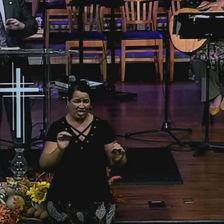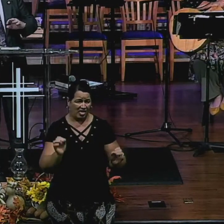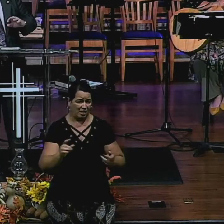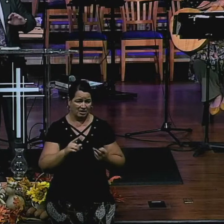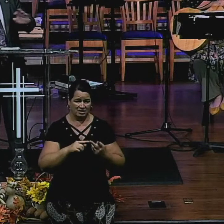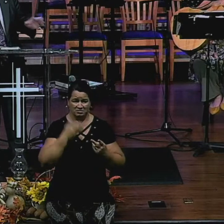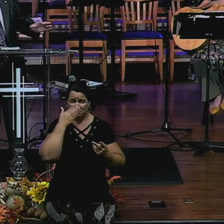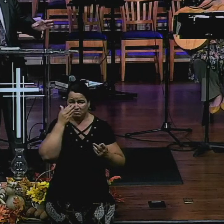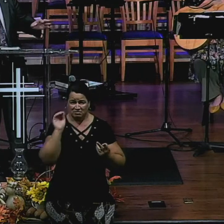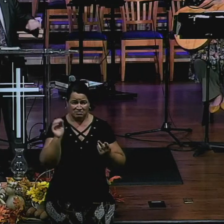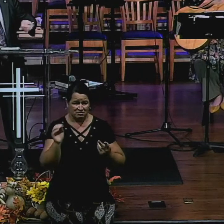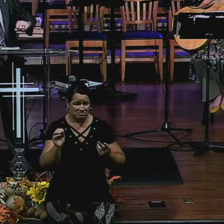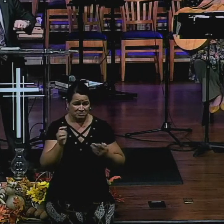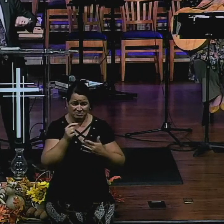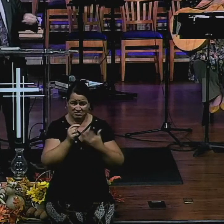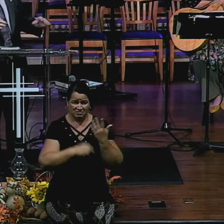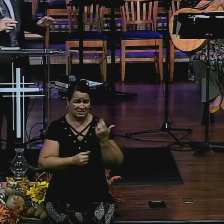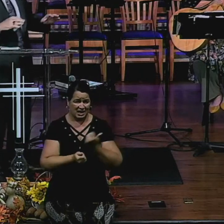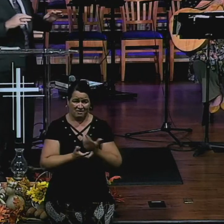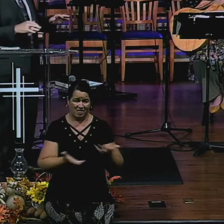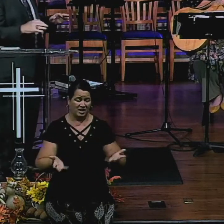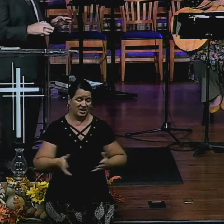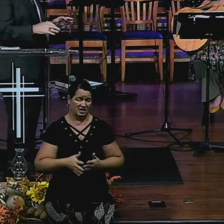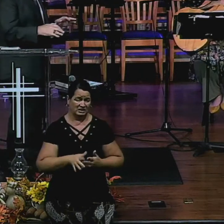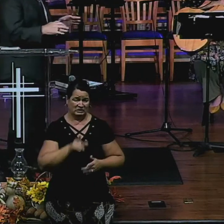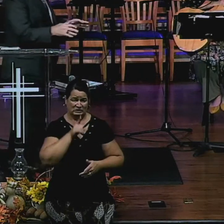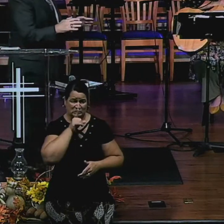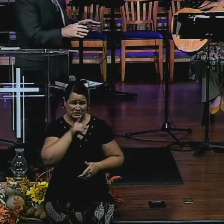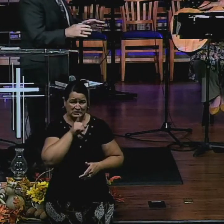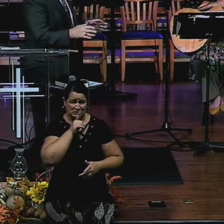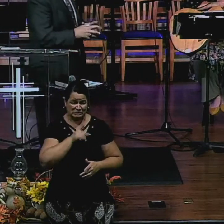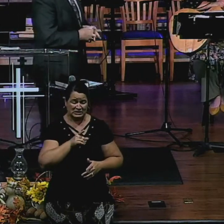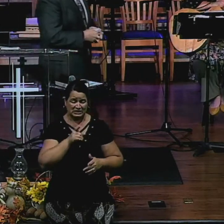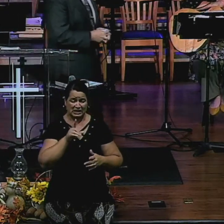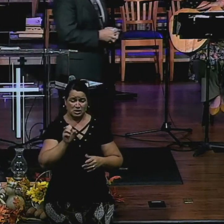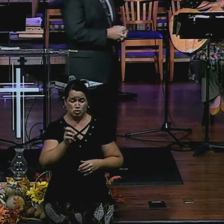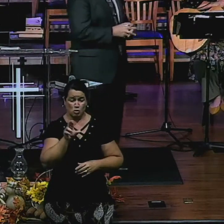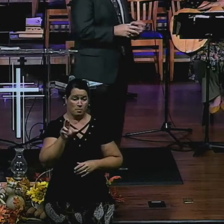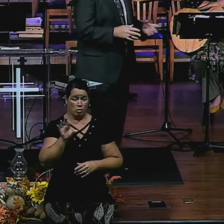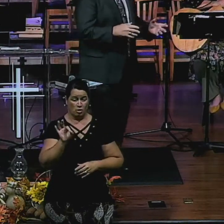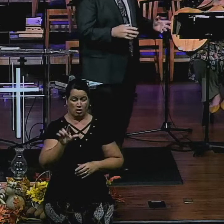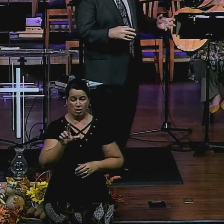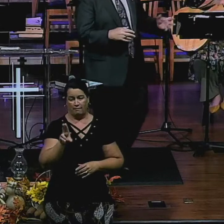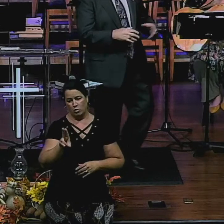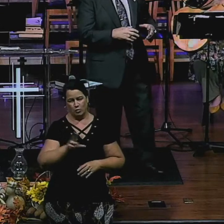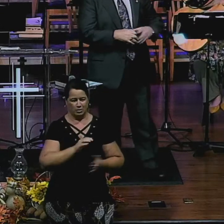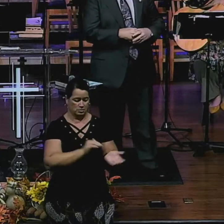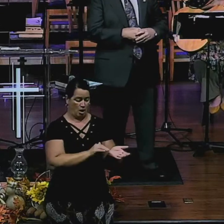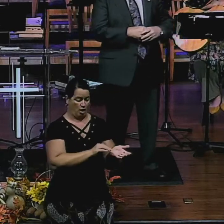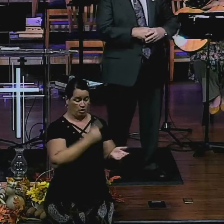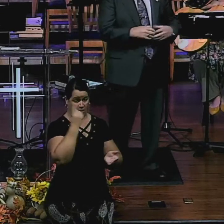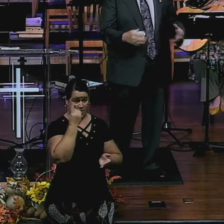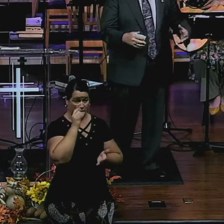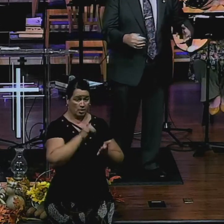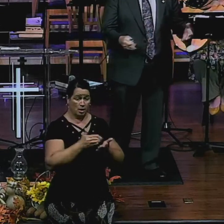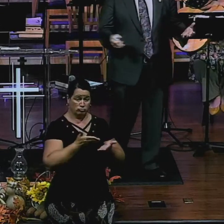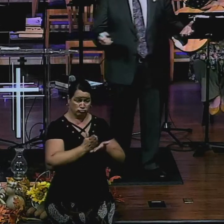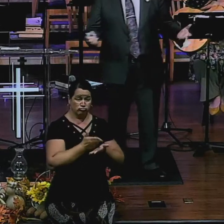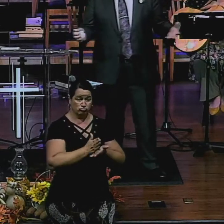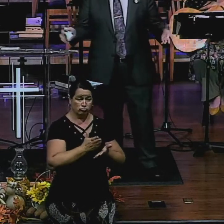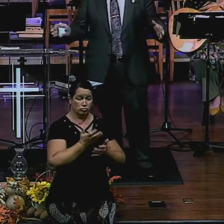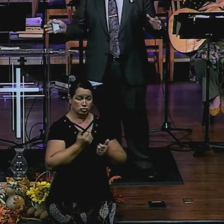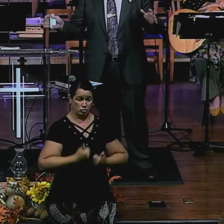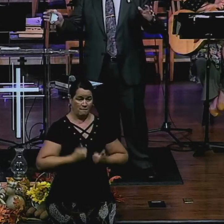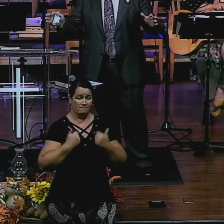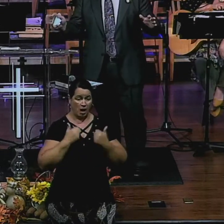can't smell anything. We are really like super flu. Doctor thinks they're going to be, you know, survive it. But,